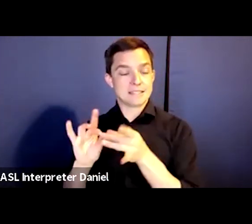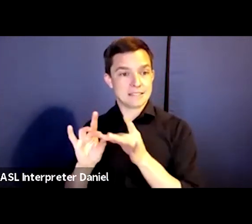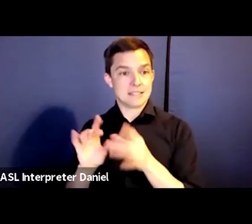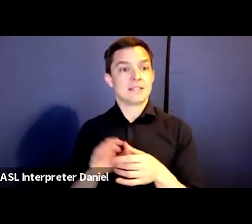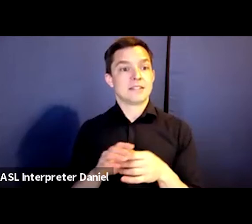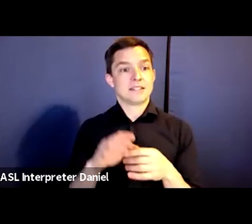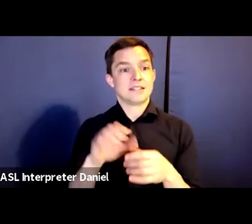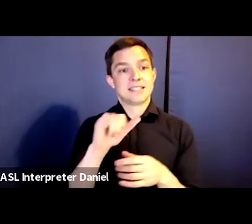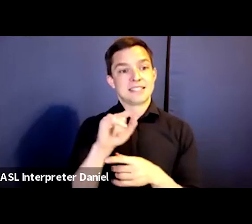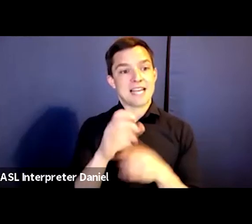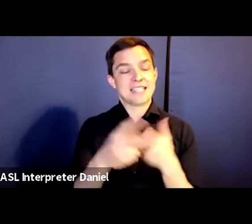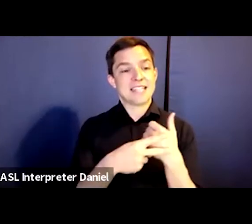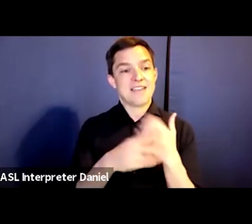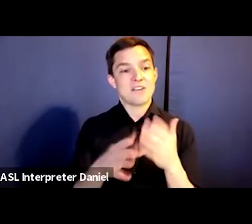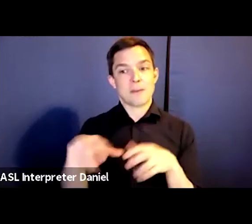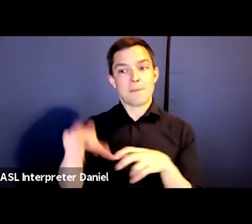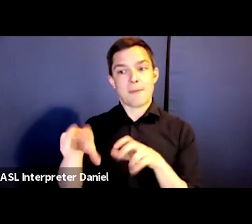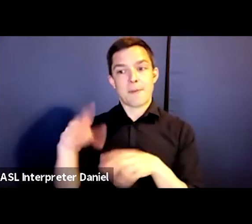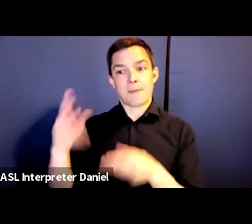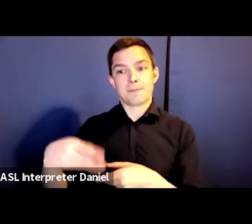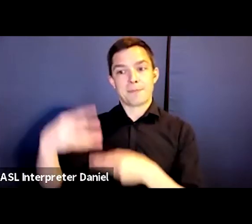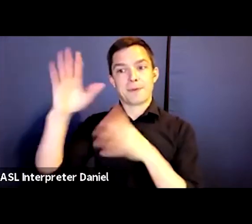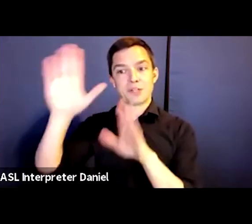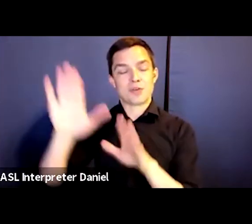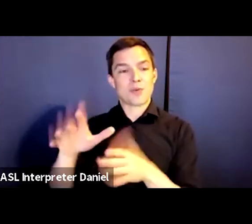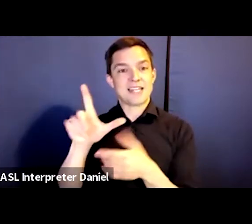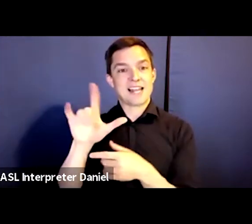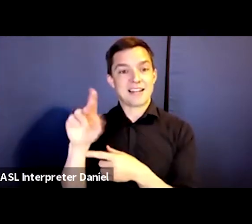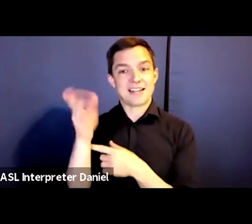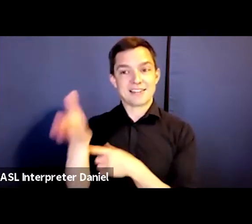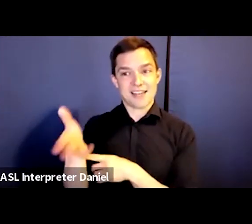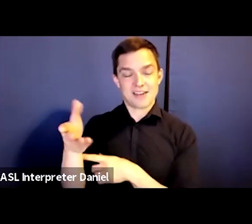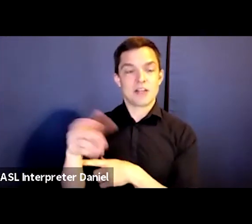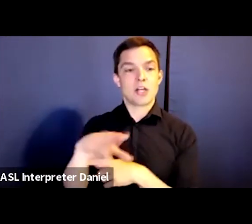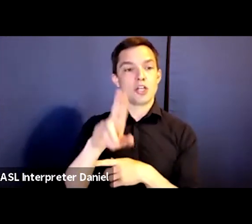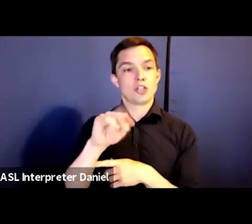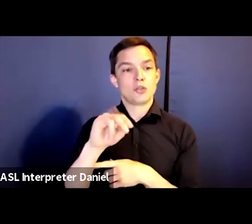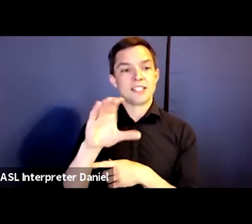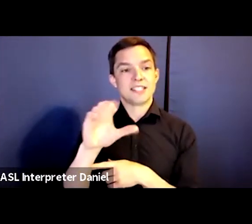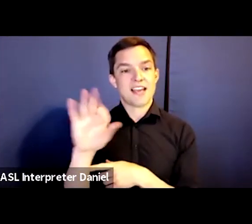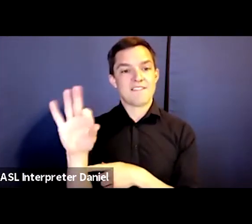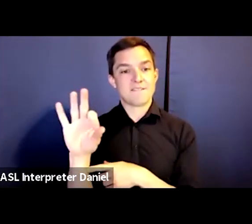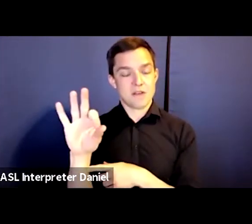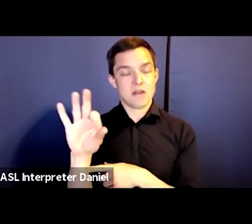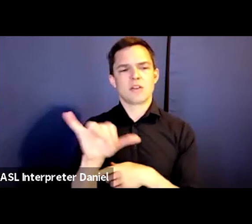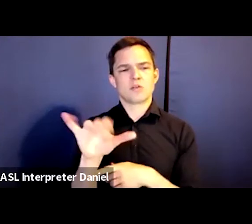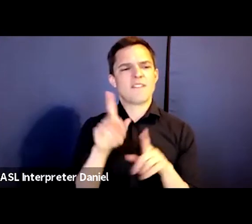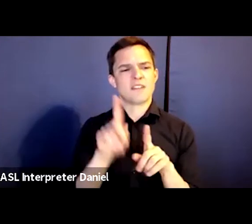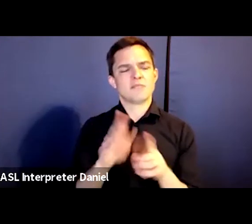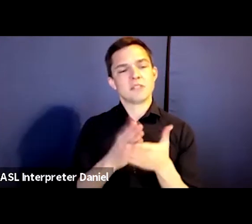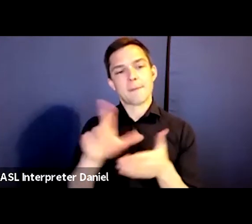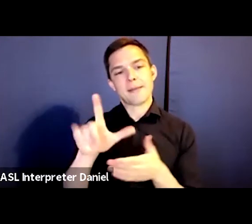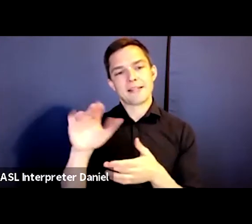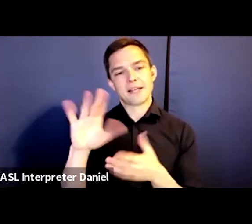Site Savers was putting a bunch of great links in there, and UNICEF. And we do have some links that were